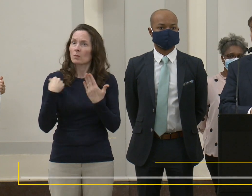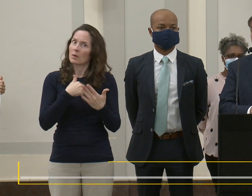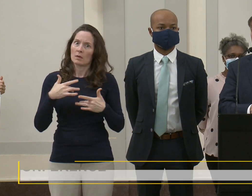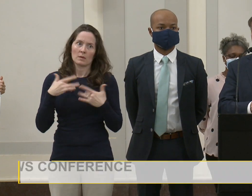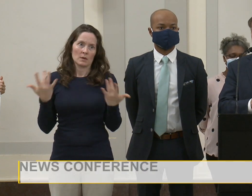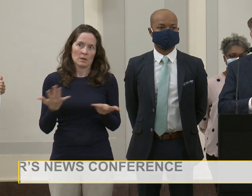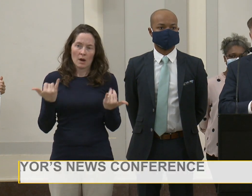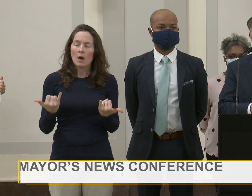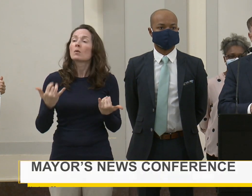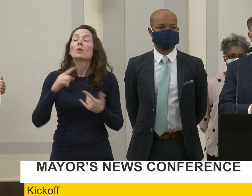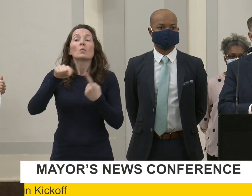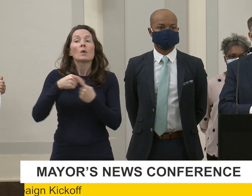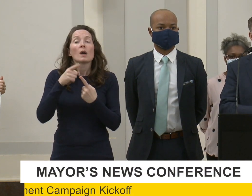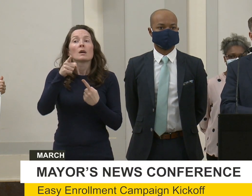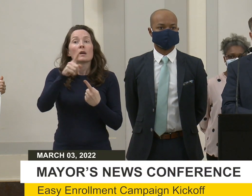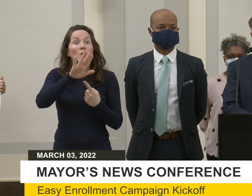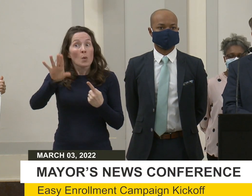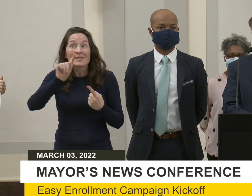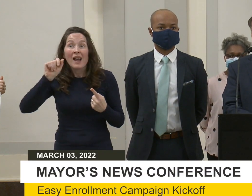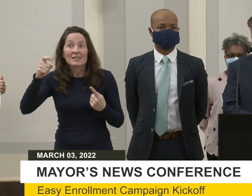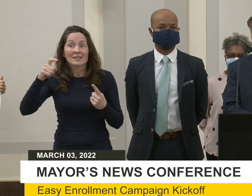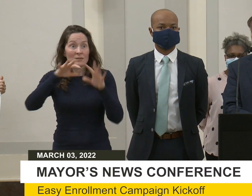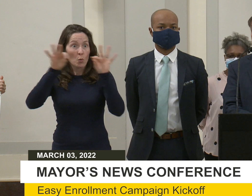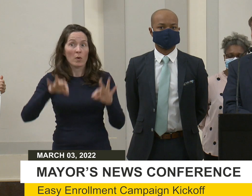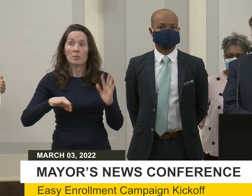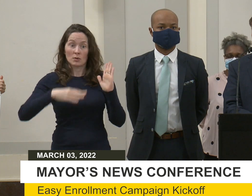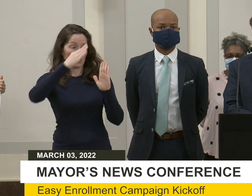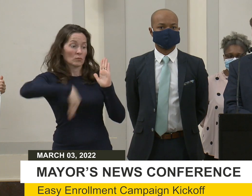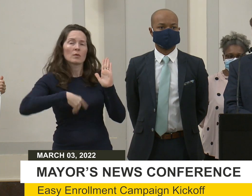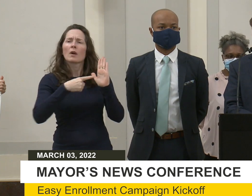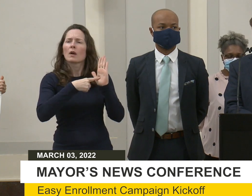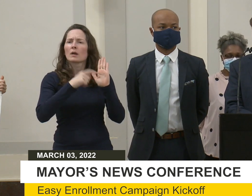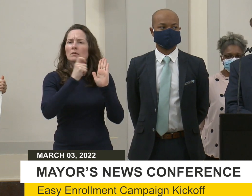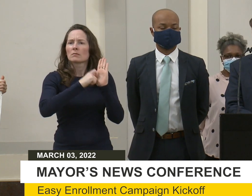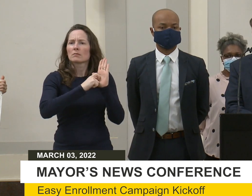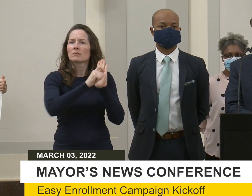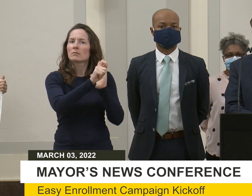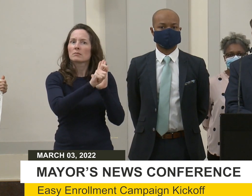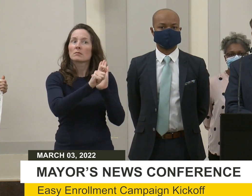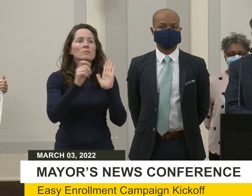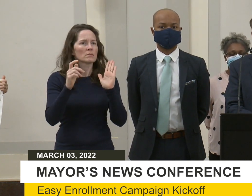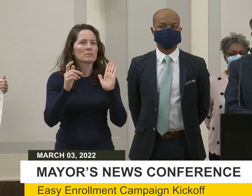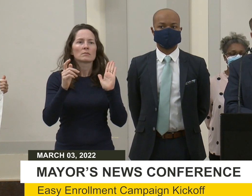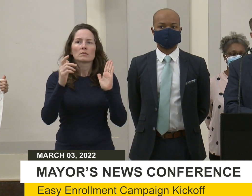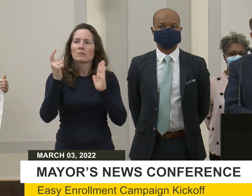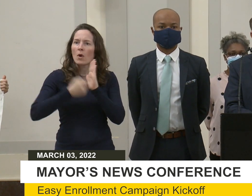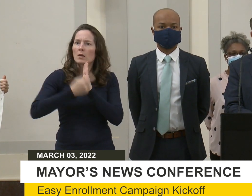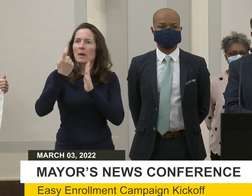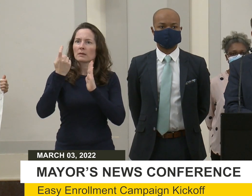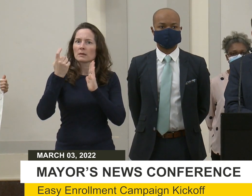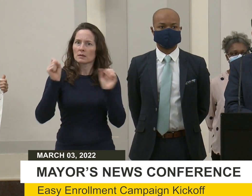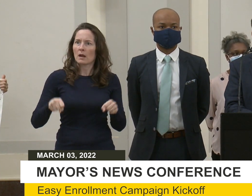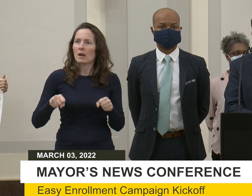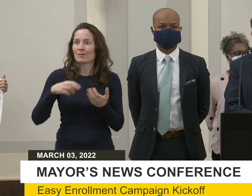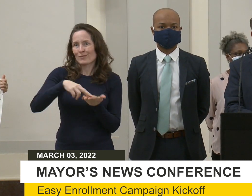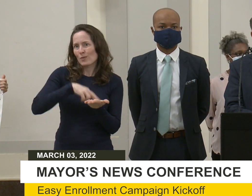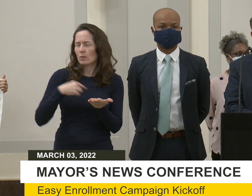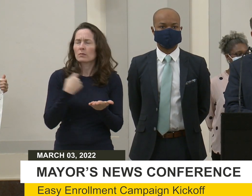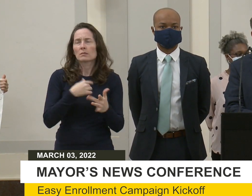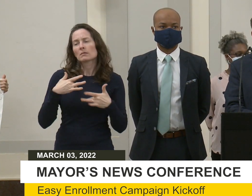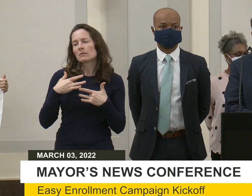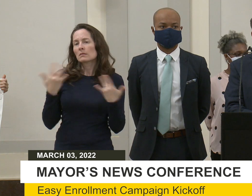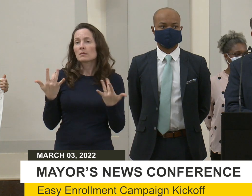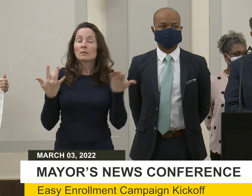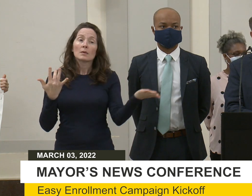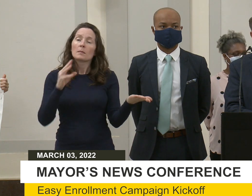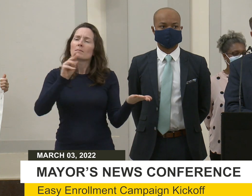your taxes, you could check a box and get enrolled. And we are just so excited that Mayor Brandon Scott and